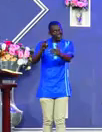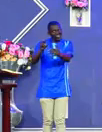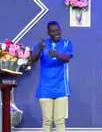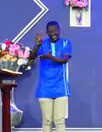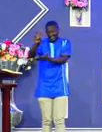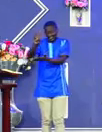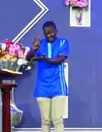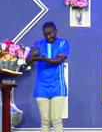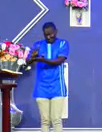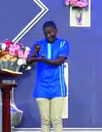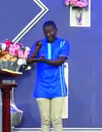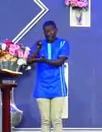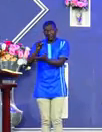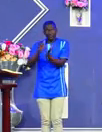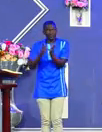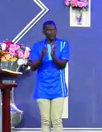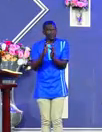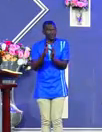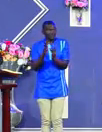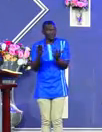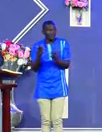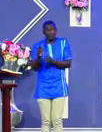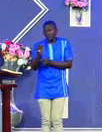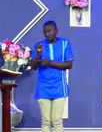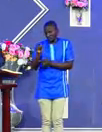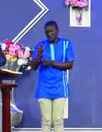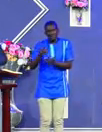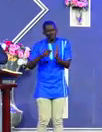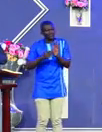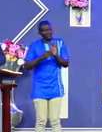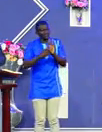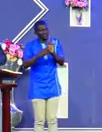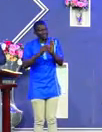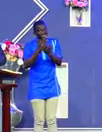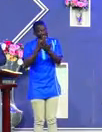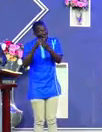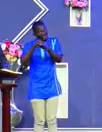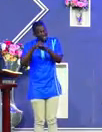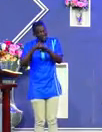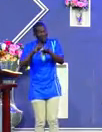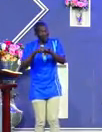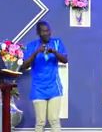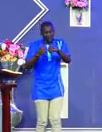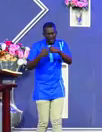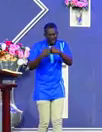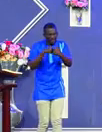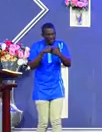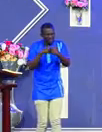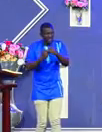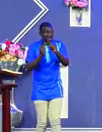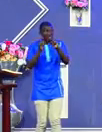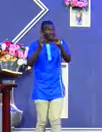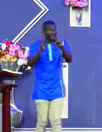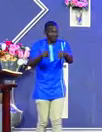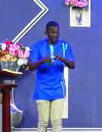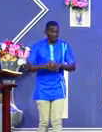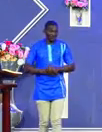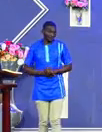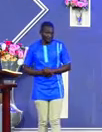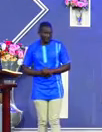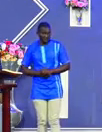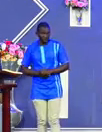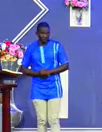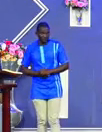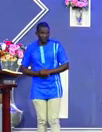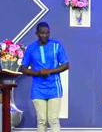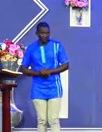kino ekyebyawandiikibwa. Reveals a time when a challenge came. Kijjayo akaseera ekisoomooza we